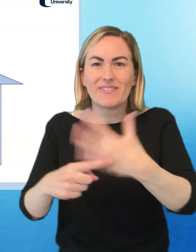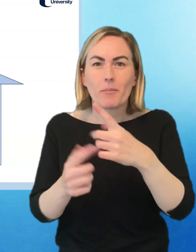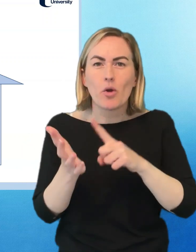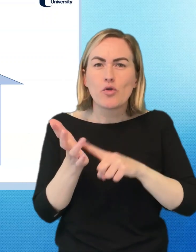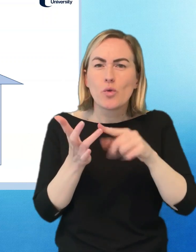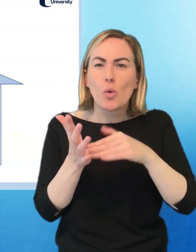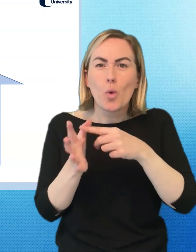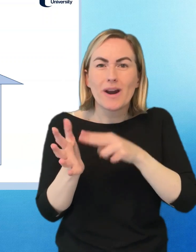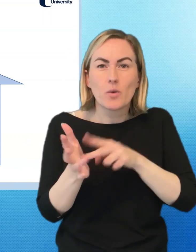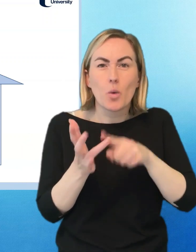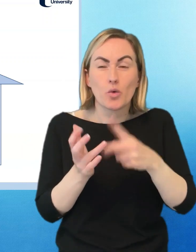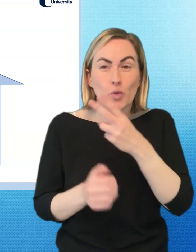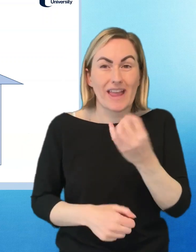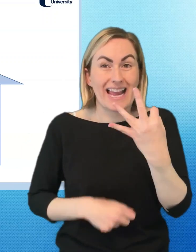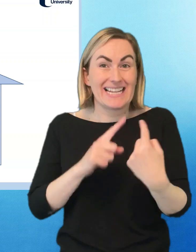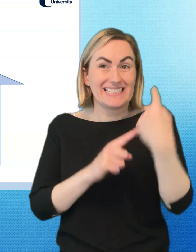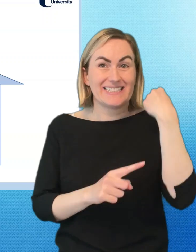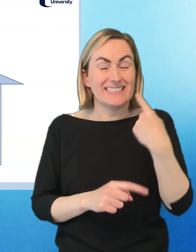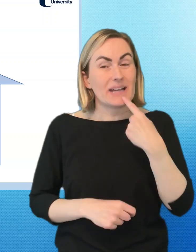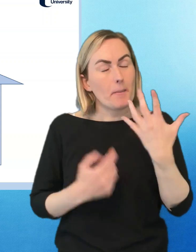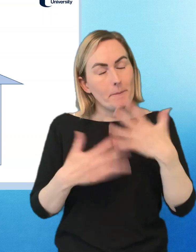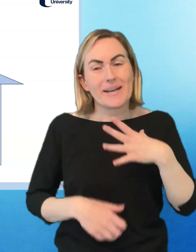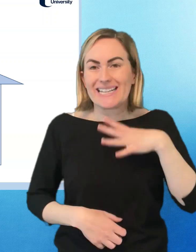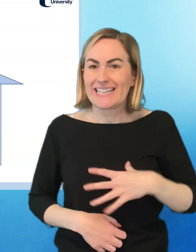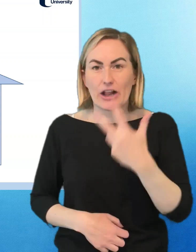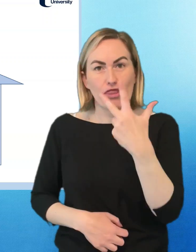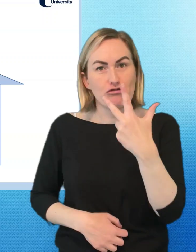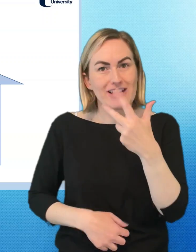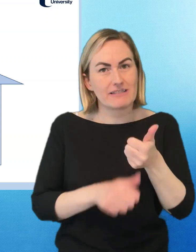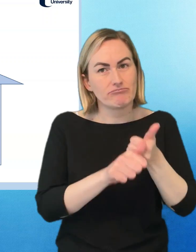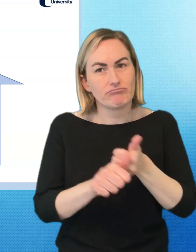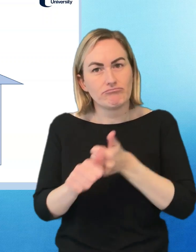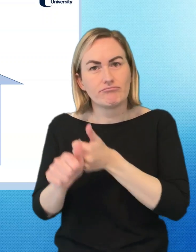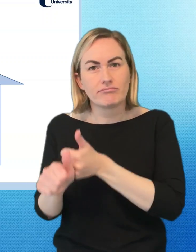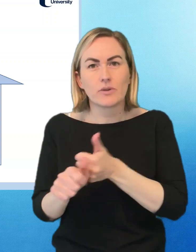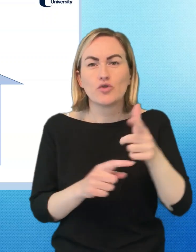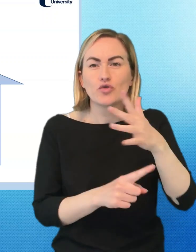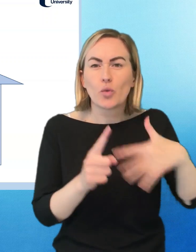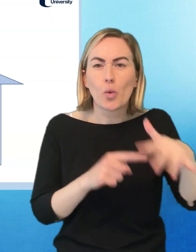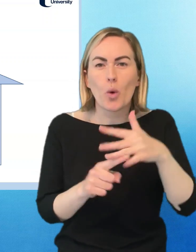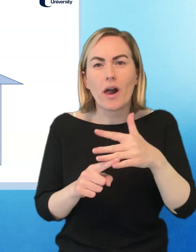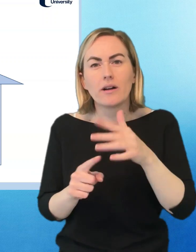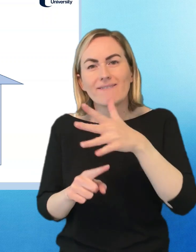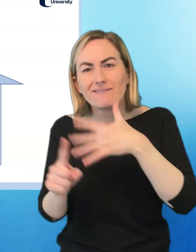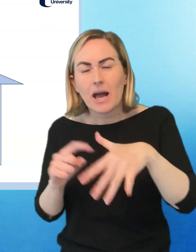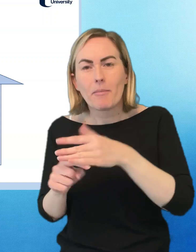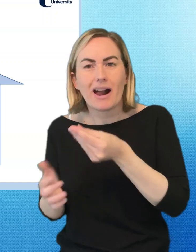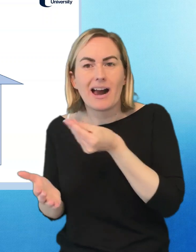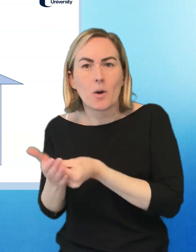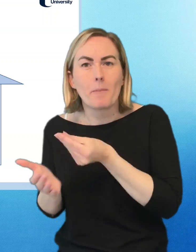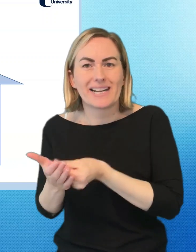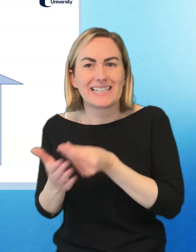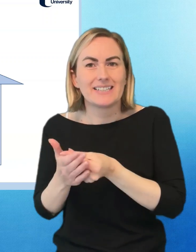in 2008 indicated there were 3 pillars: social, environmental and economic. But Cohen